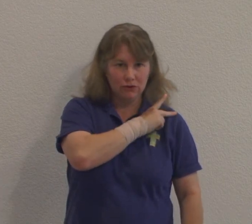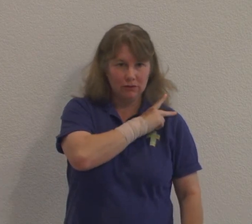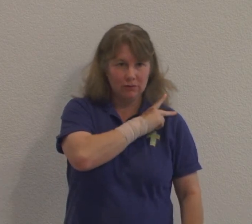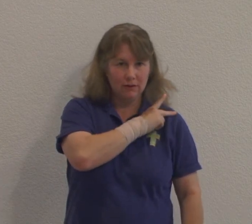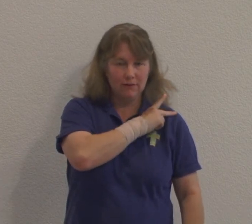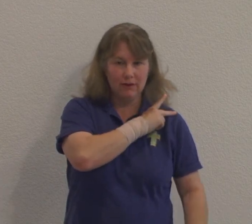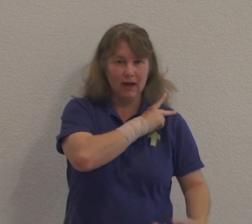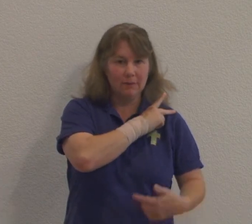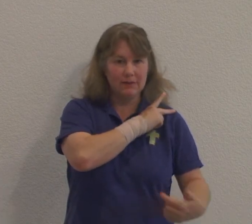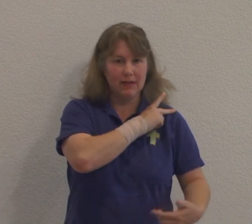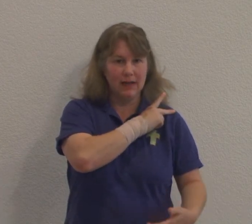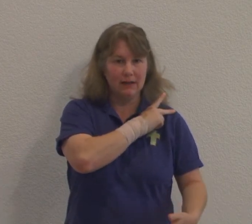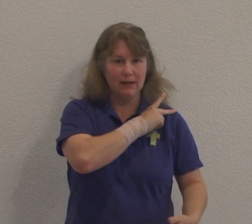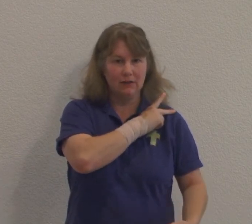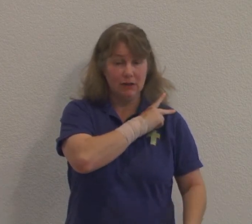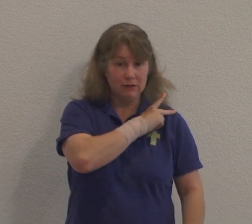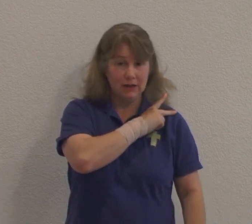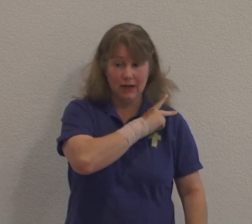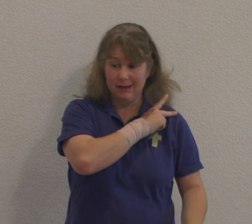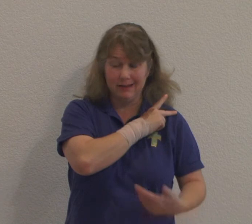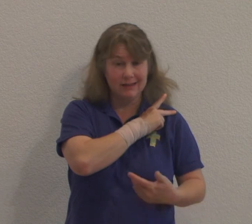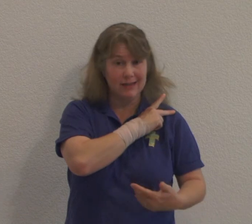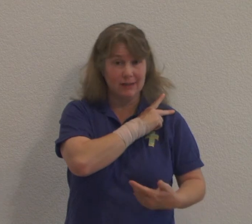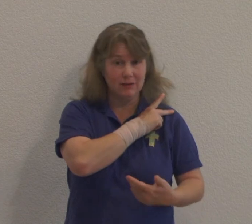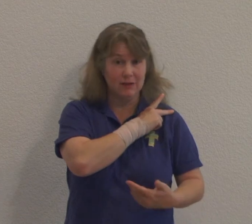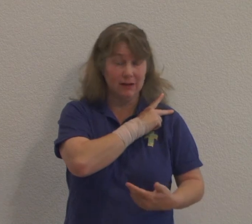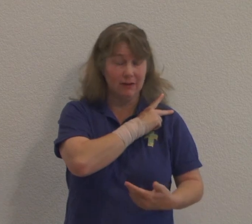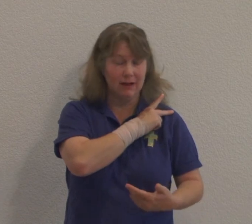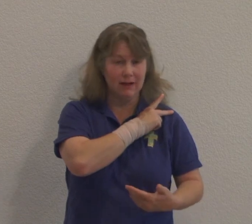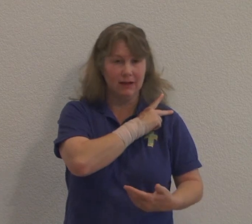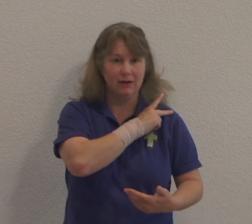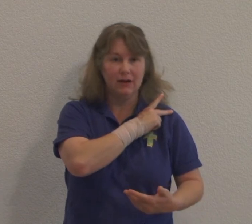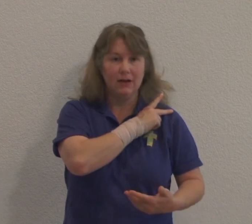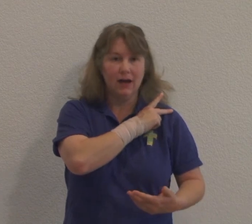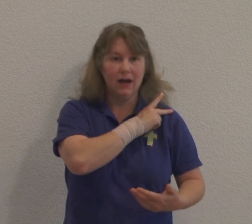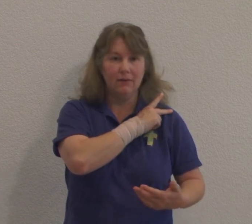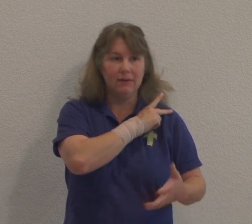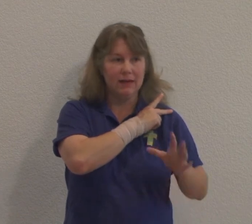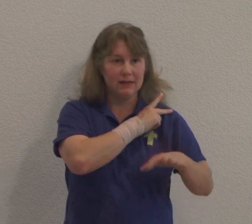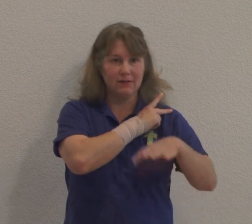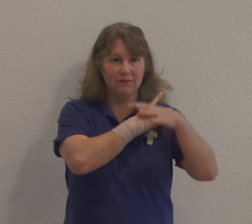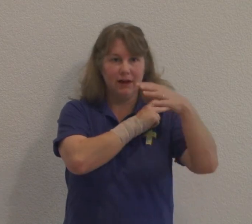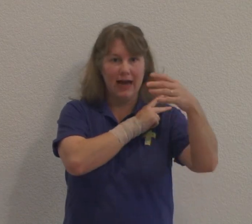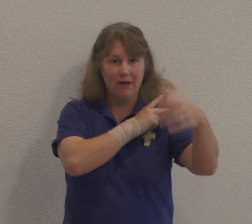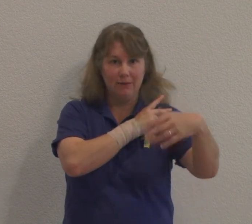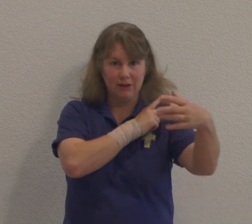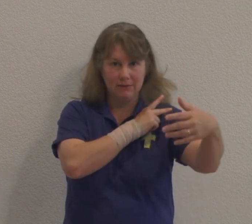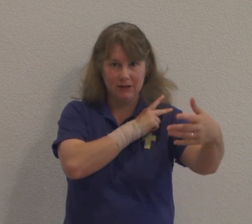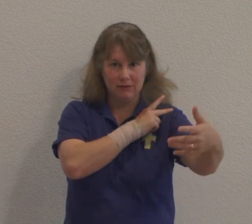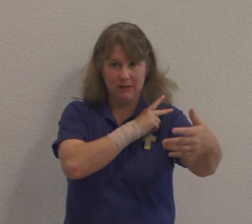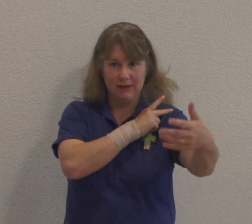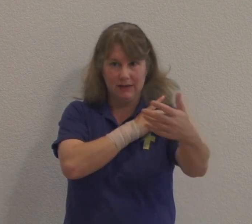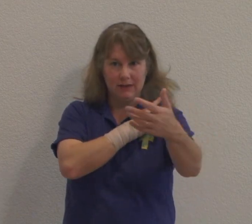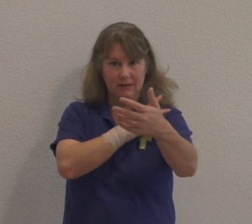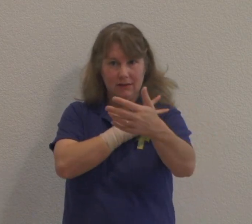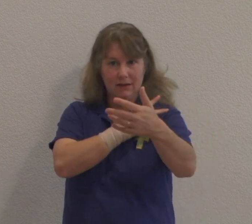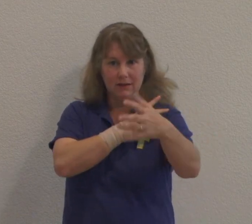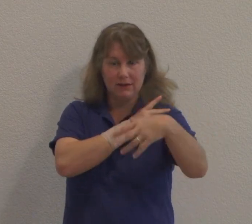shoulder of the opposite hand that you're using. In this case, I'm using my right hand here because of how I'm going to be doing it in the